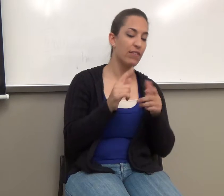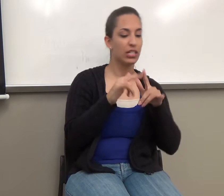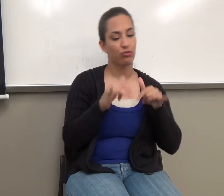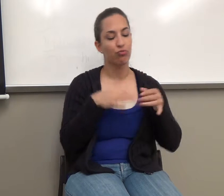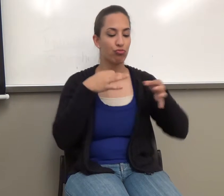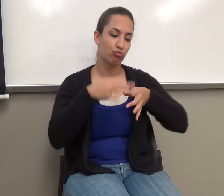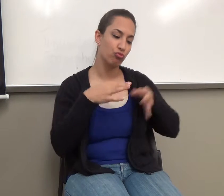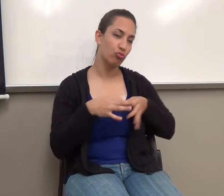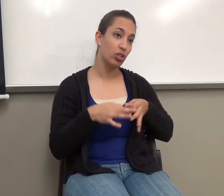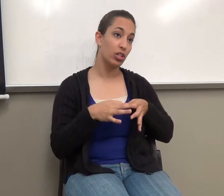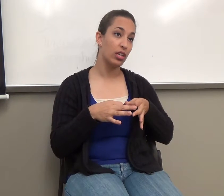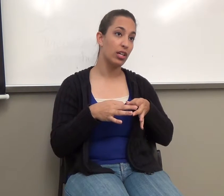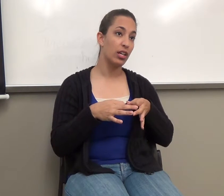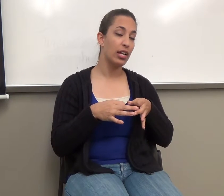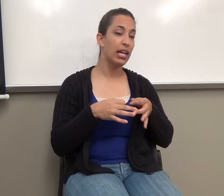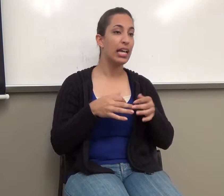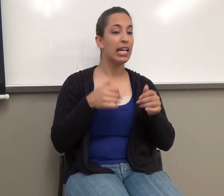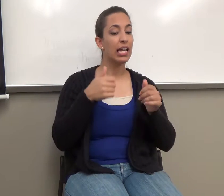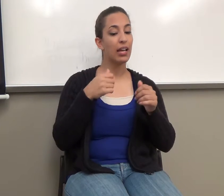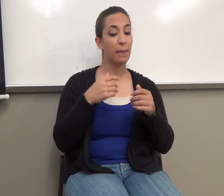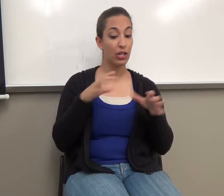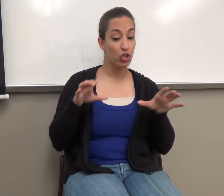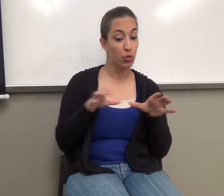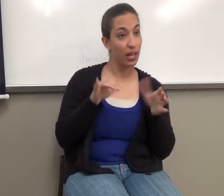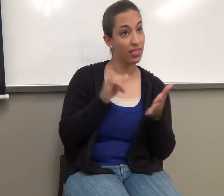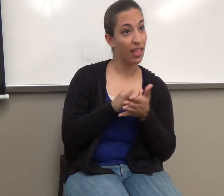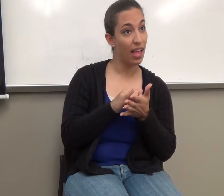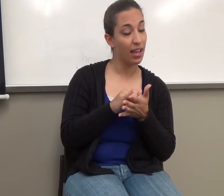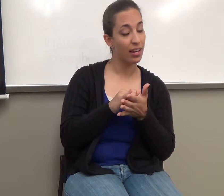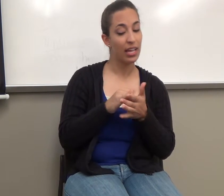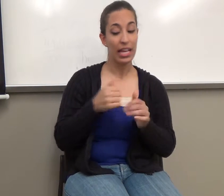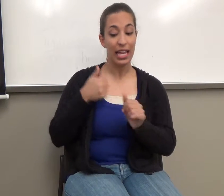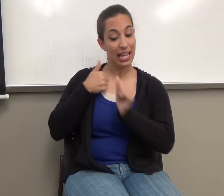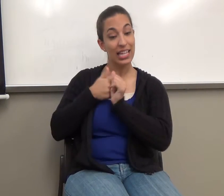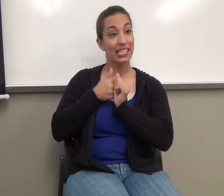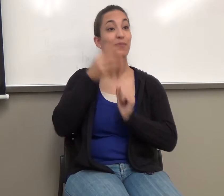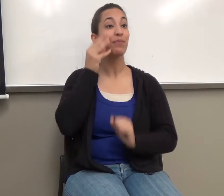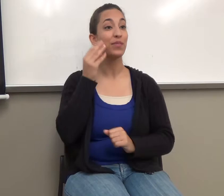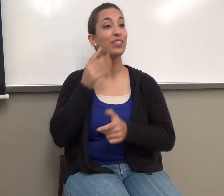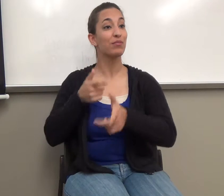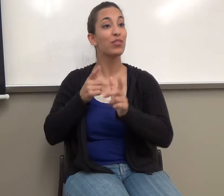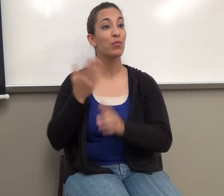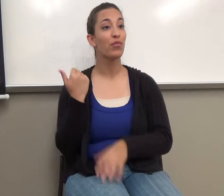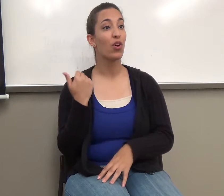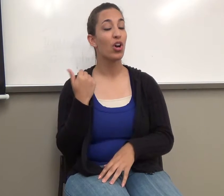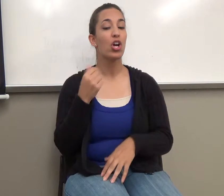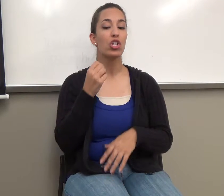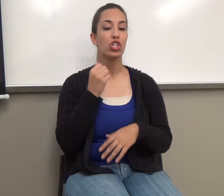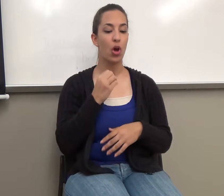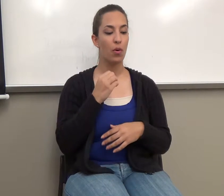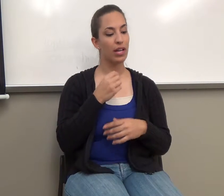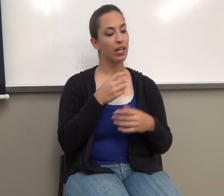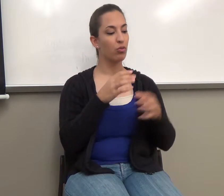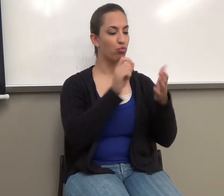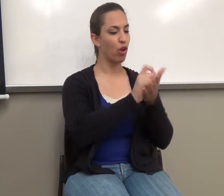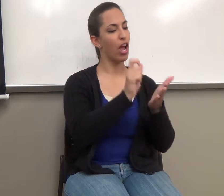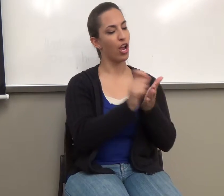an authority on that subject because he has done that before. Okay? So by writing that paper, he's saying, I am